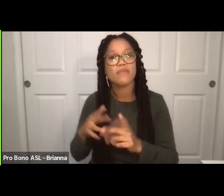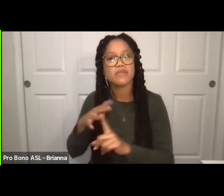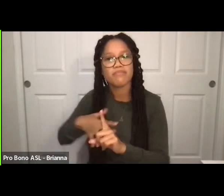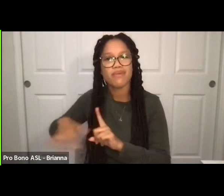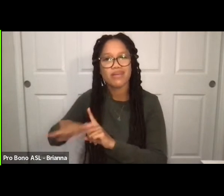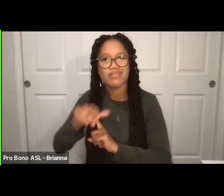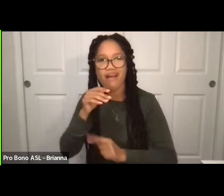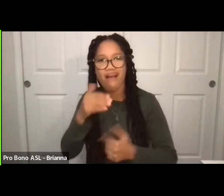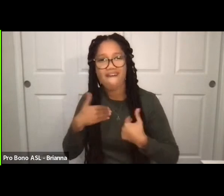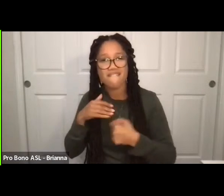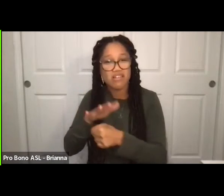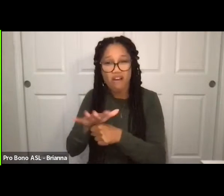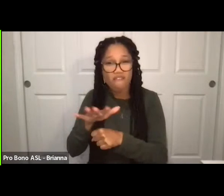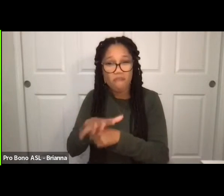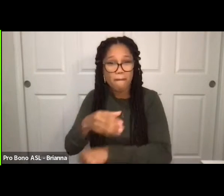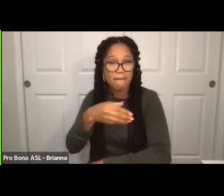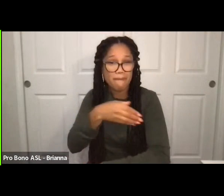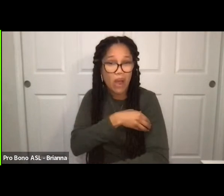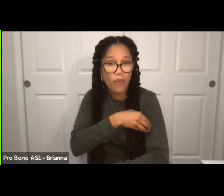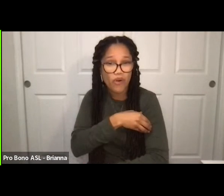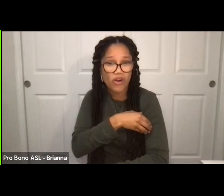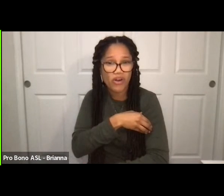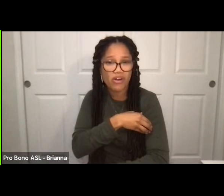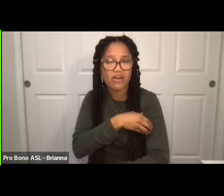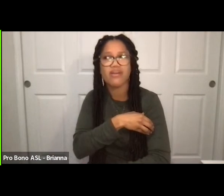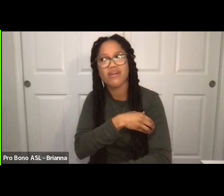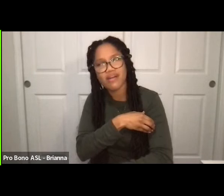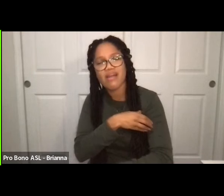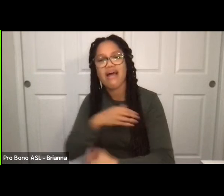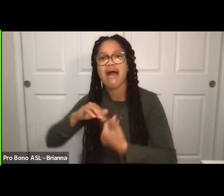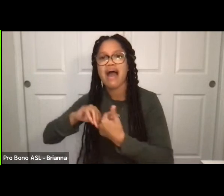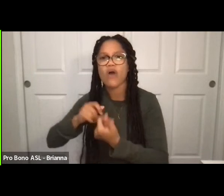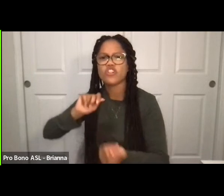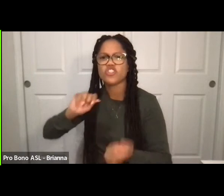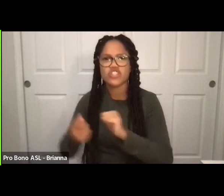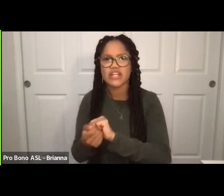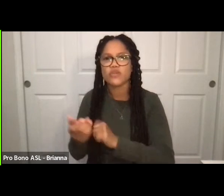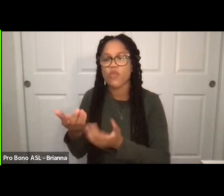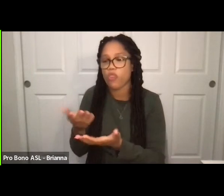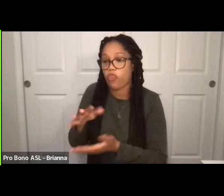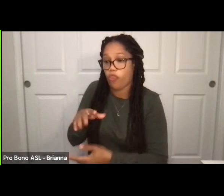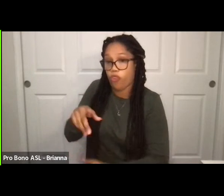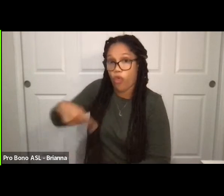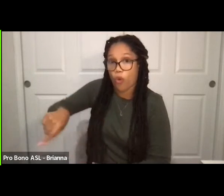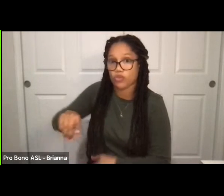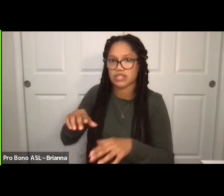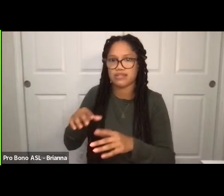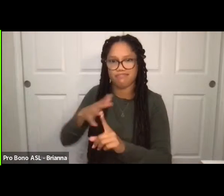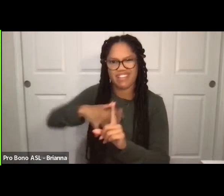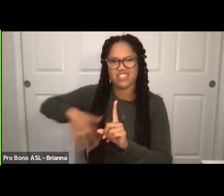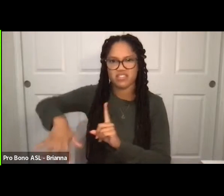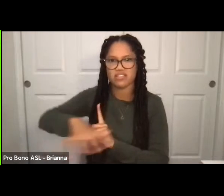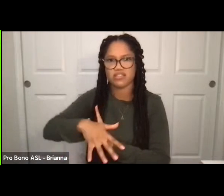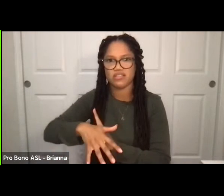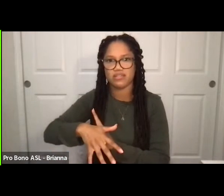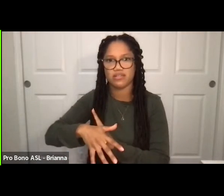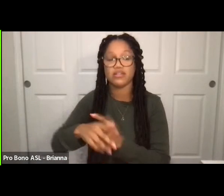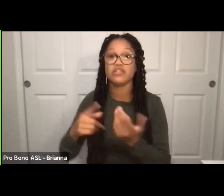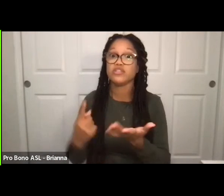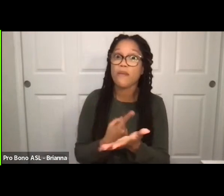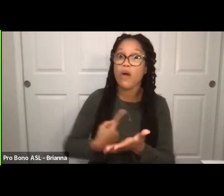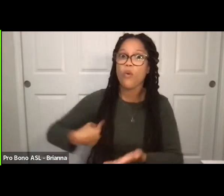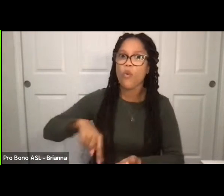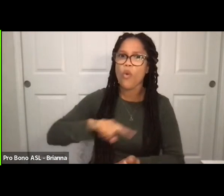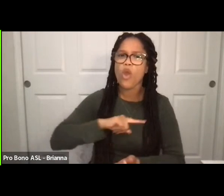much power in, how do we also transform the spaces that we do have sometimes ultimate power